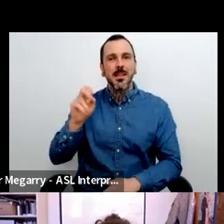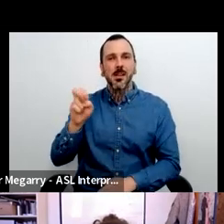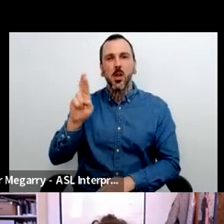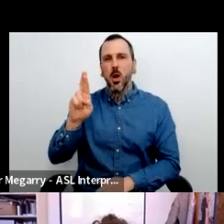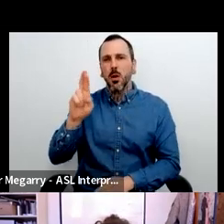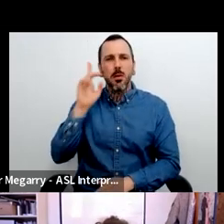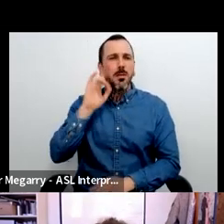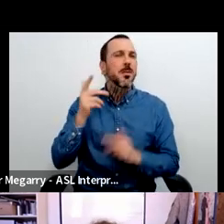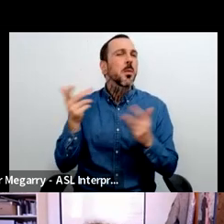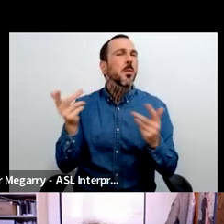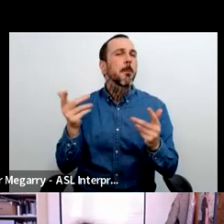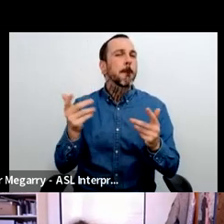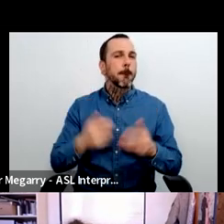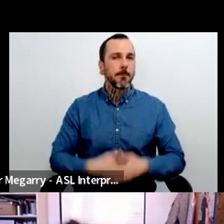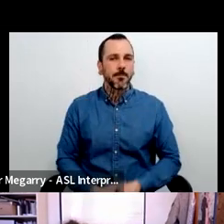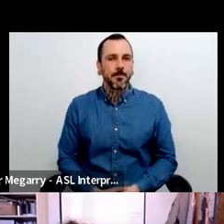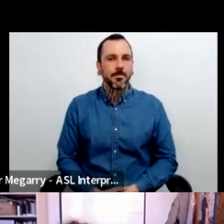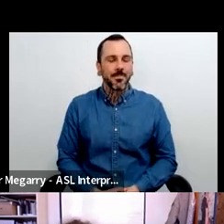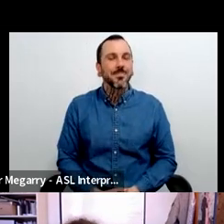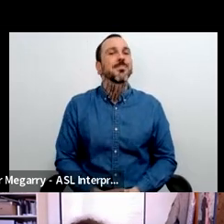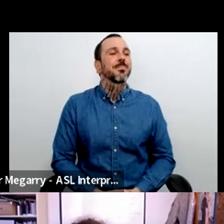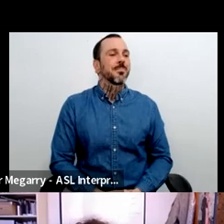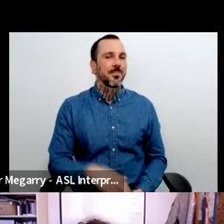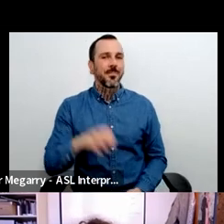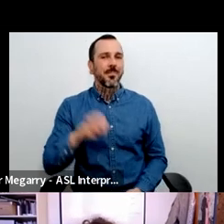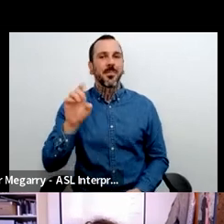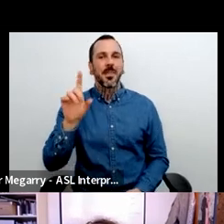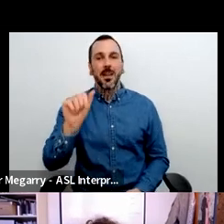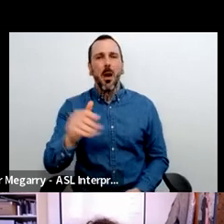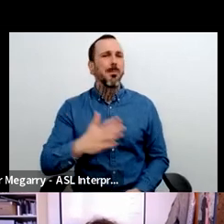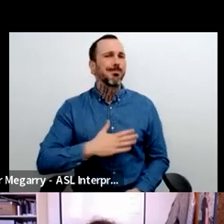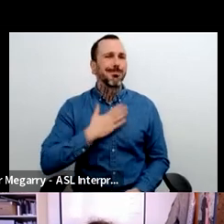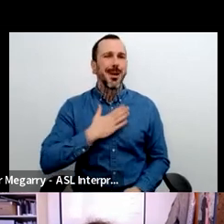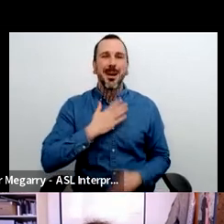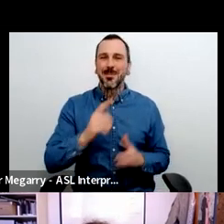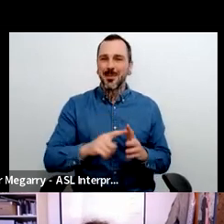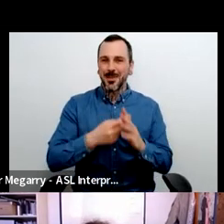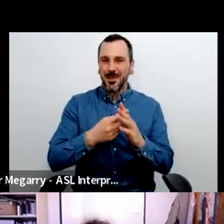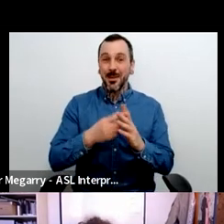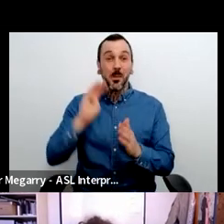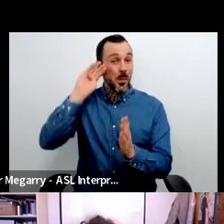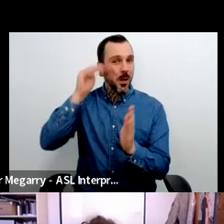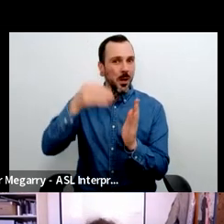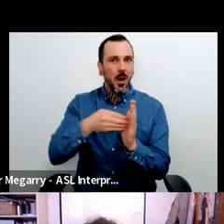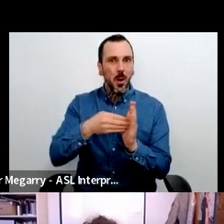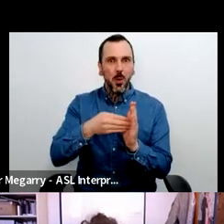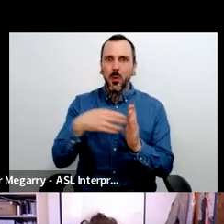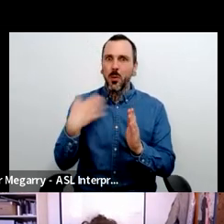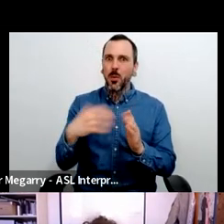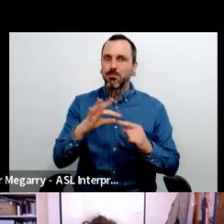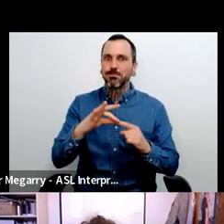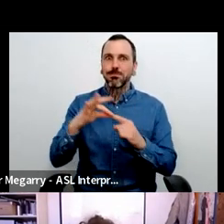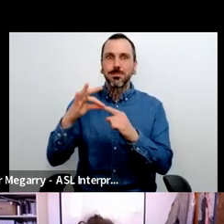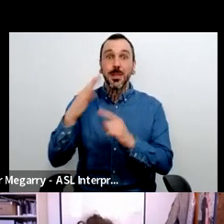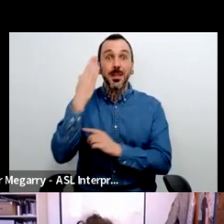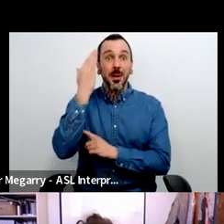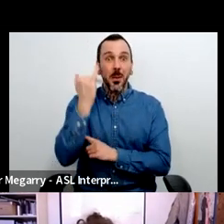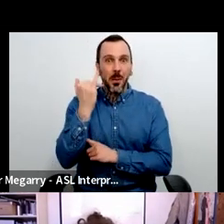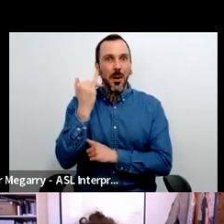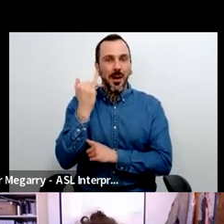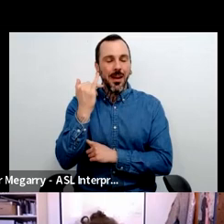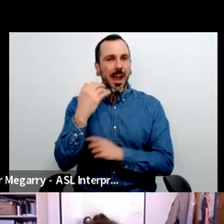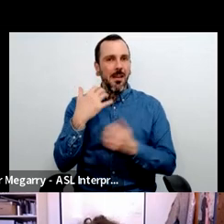start. Montreal is unique in the country because we have really two separate theater-going populations,